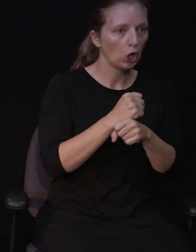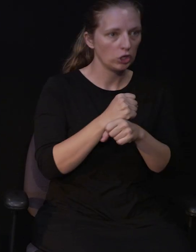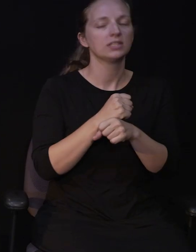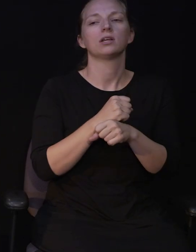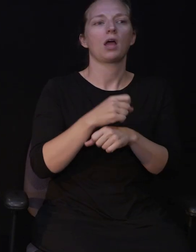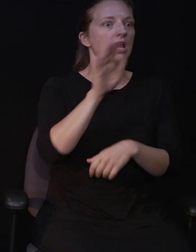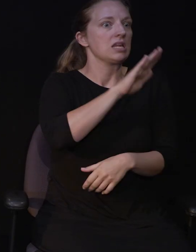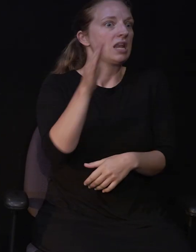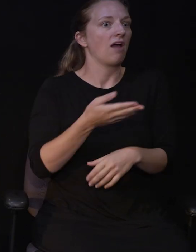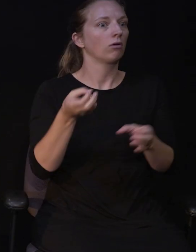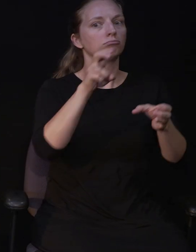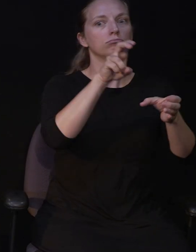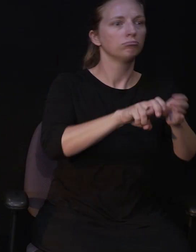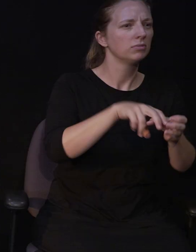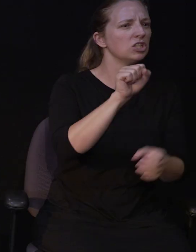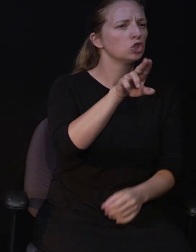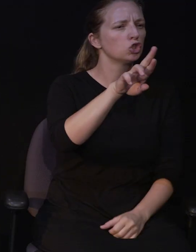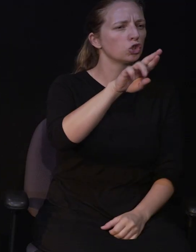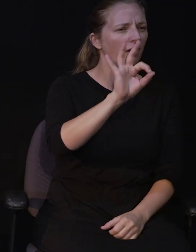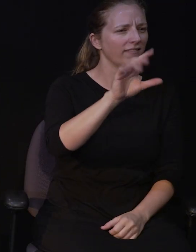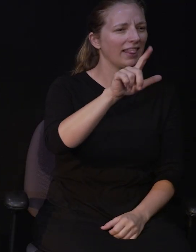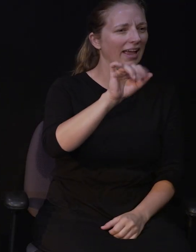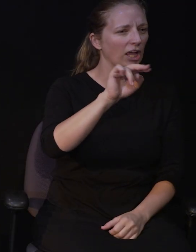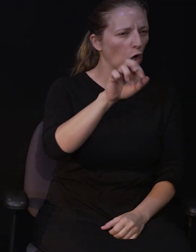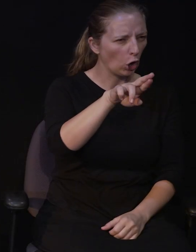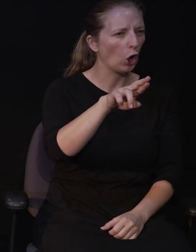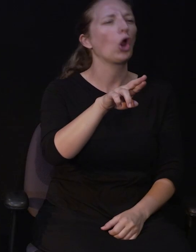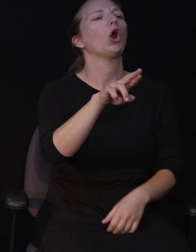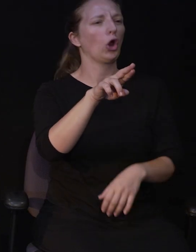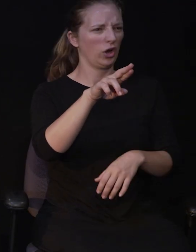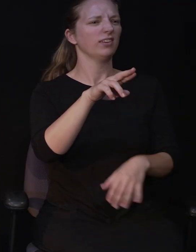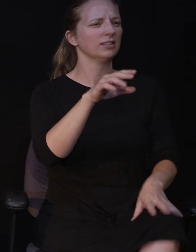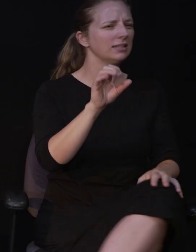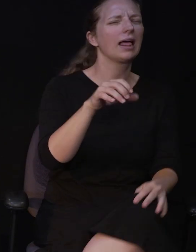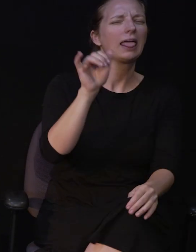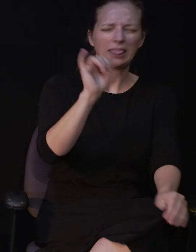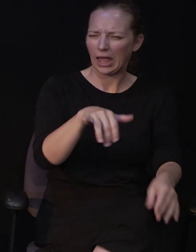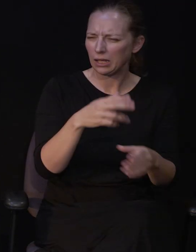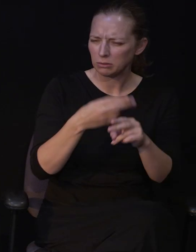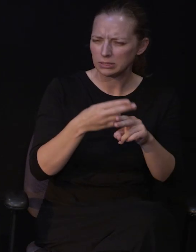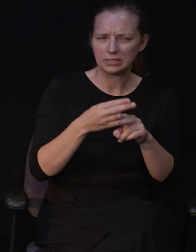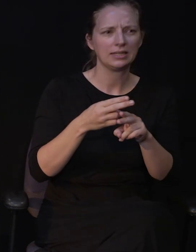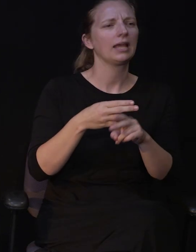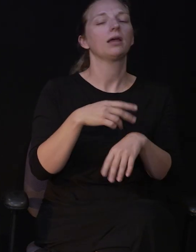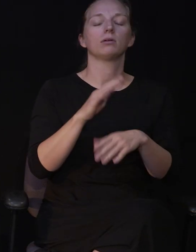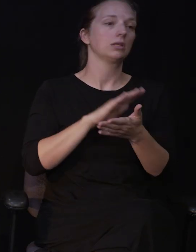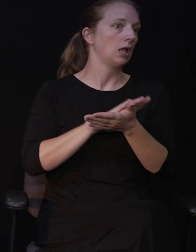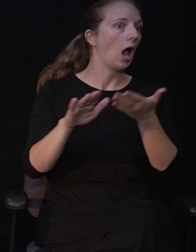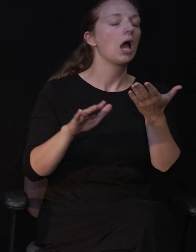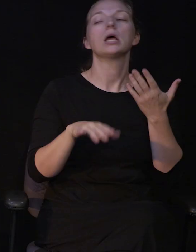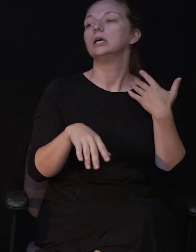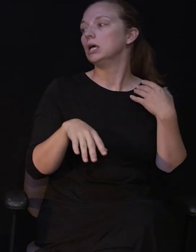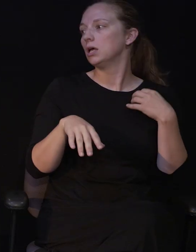yes. And I had never been on that surf rider, Right. Surf City USA. Great. Part of